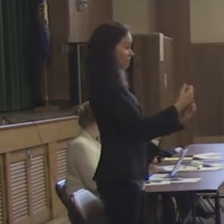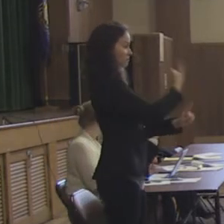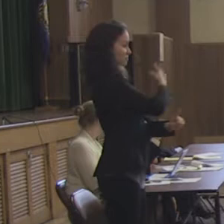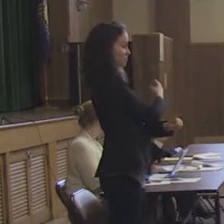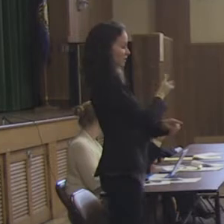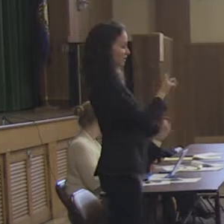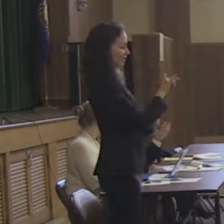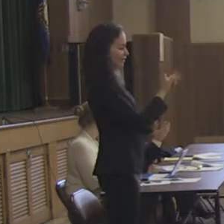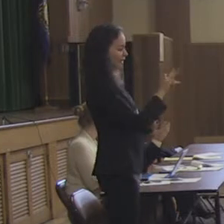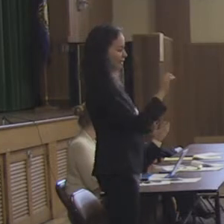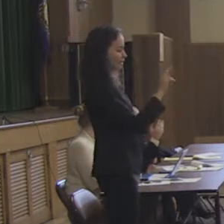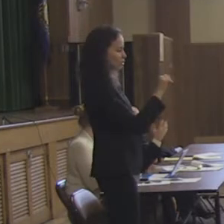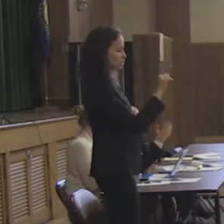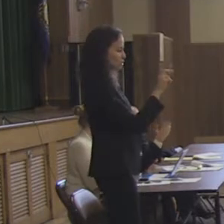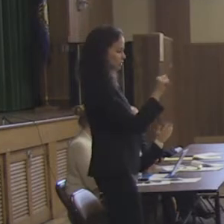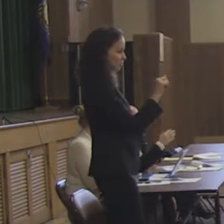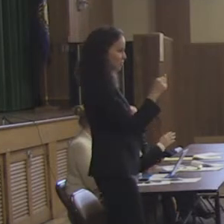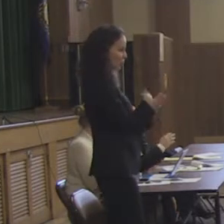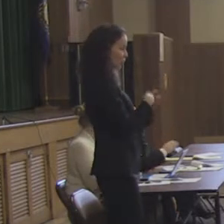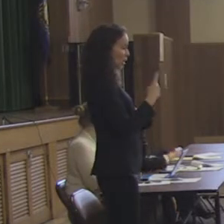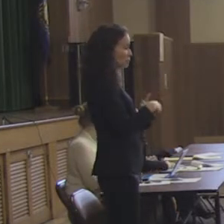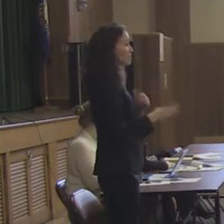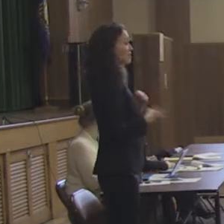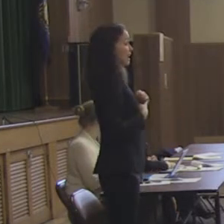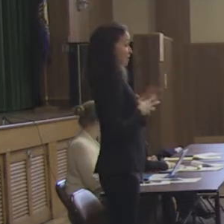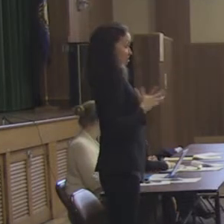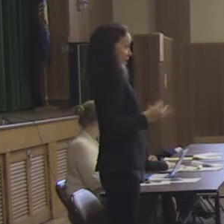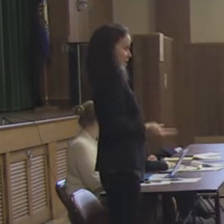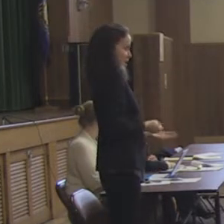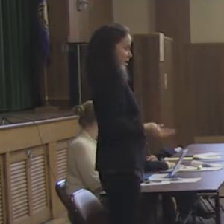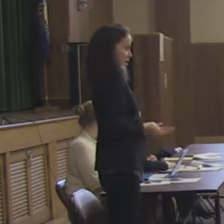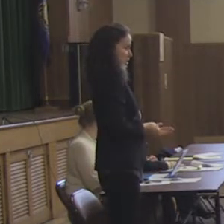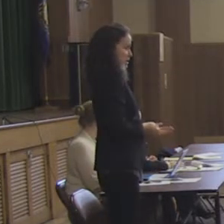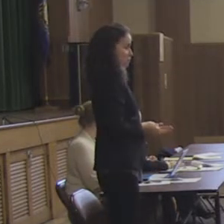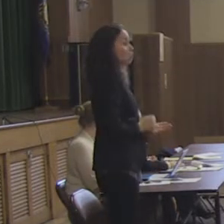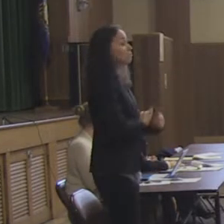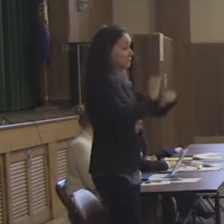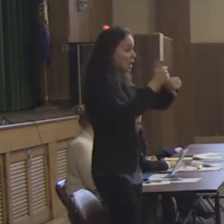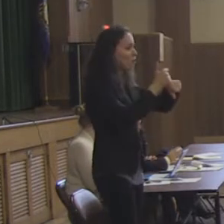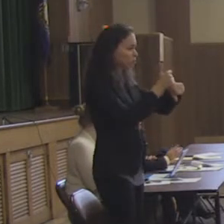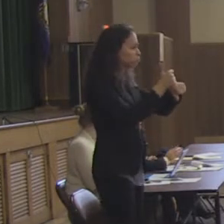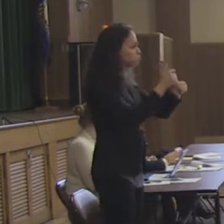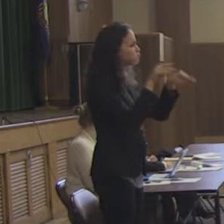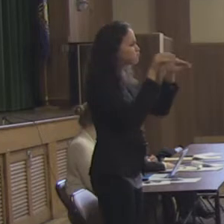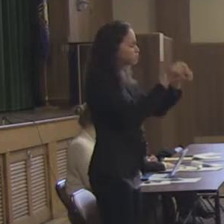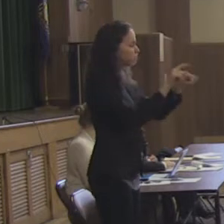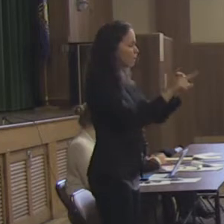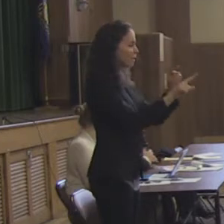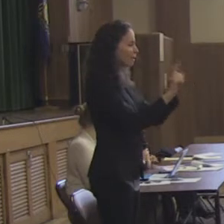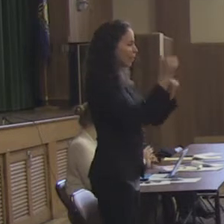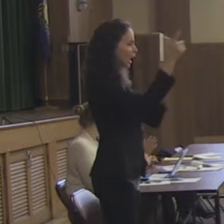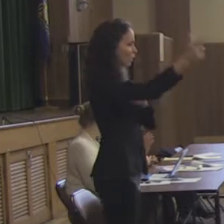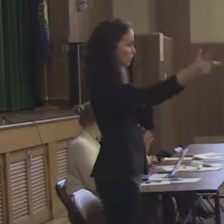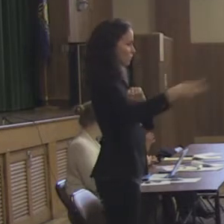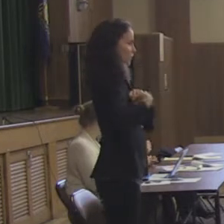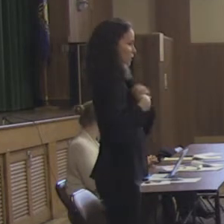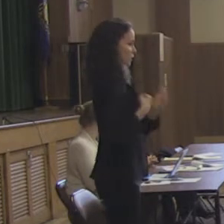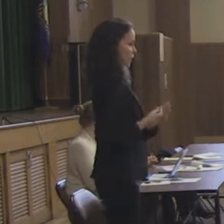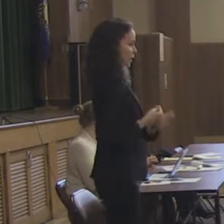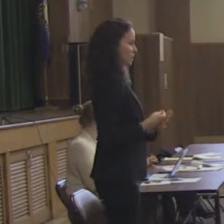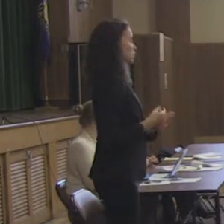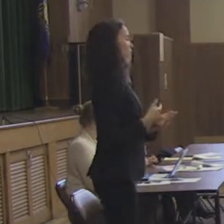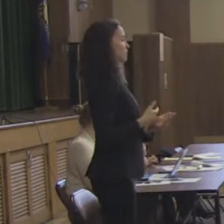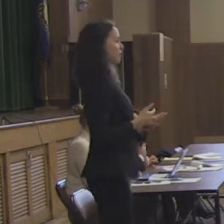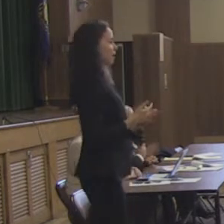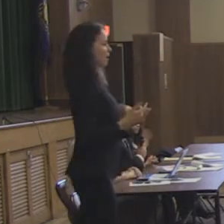Republican areas, please let your folks know, because that's where the issue is, to be frank. So anyway, not to partisan